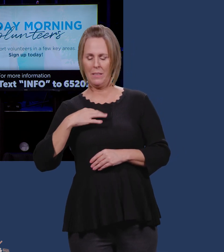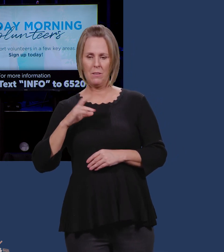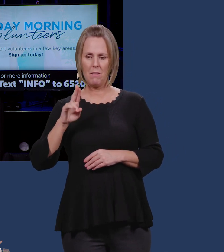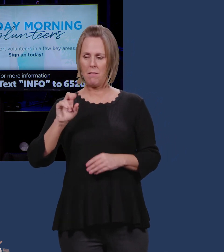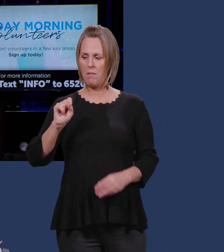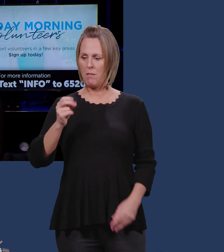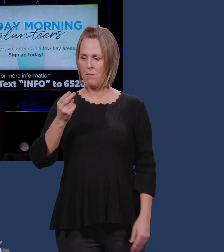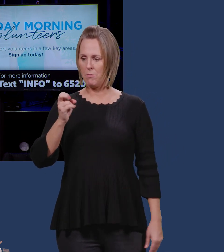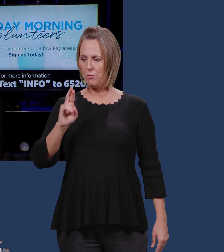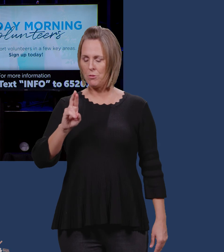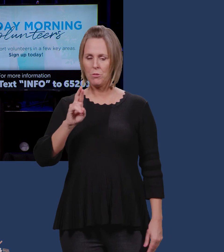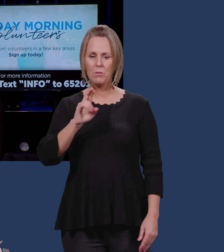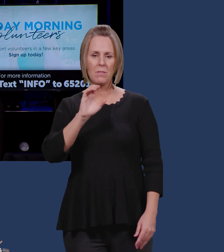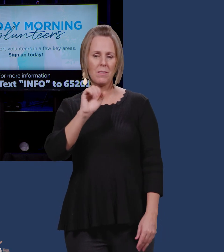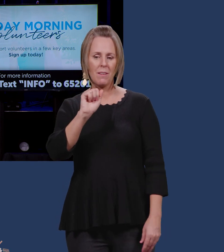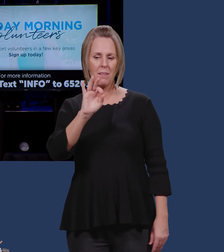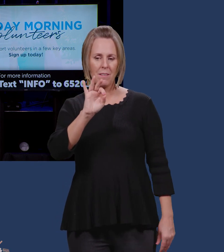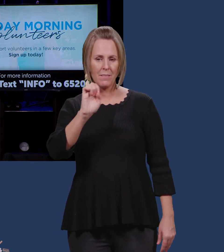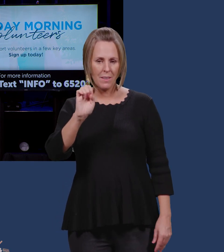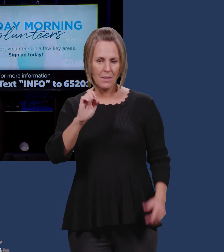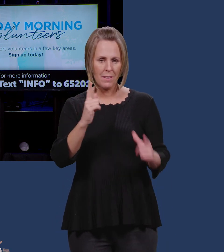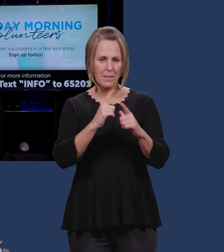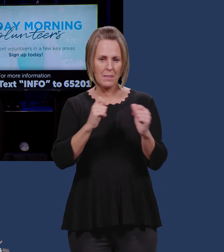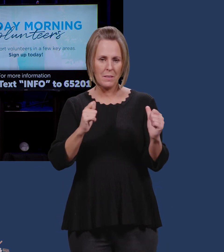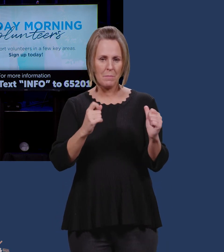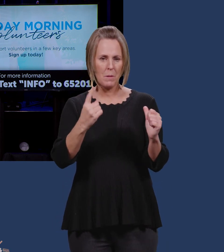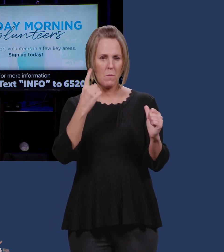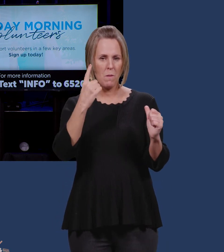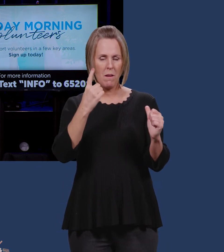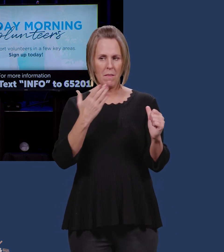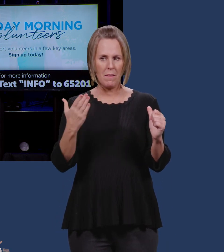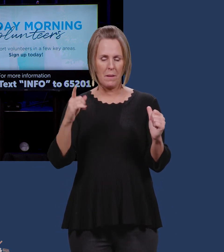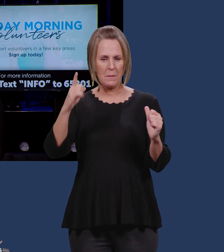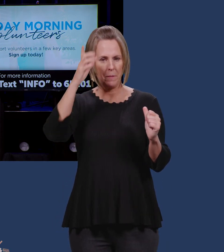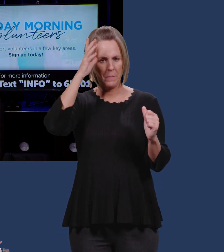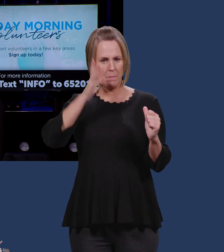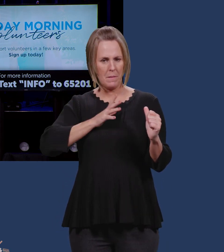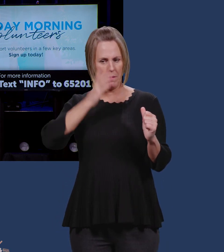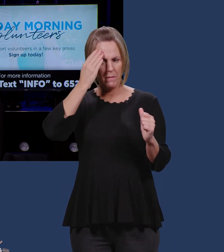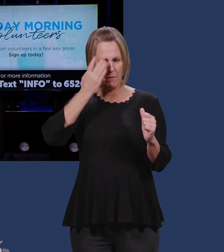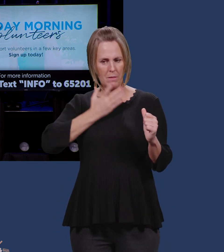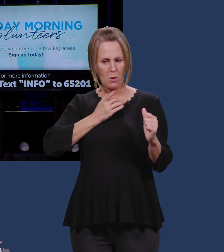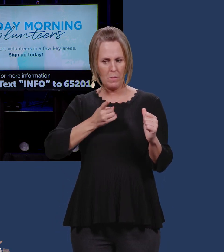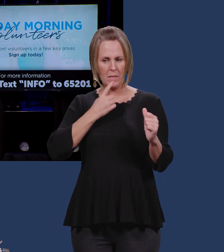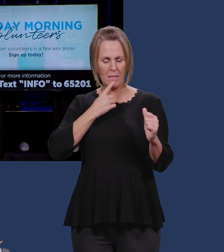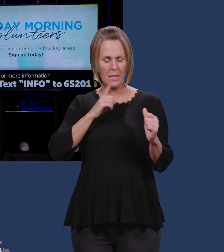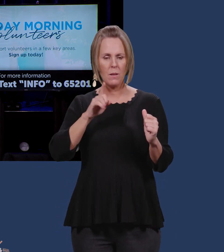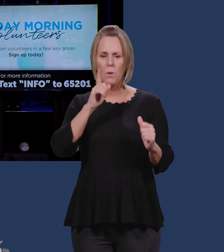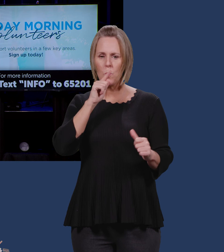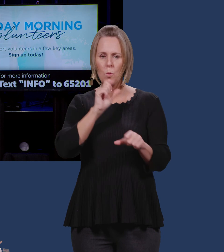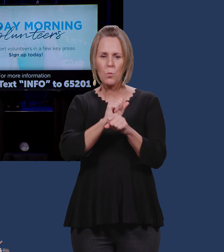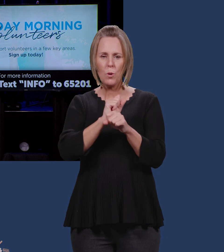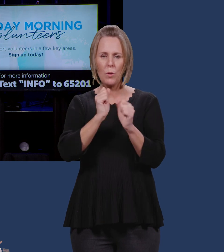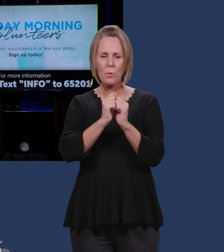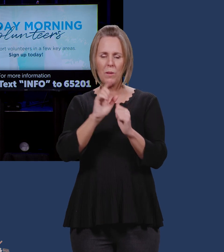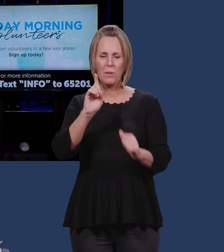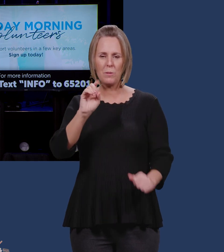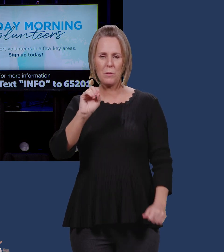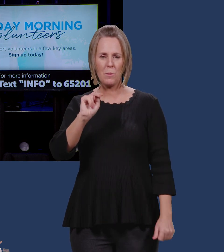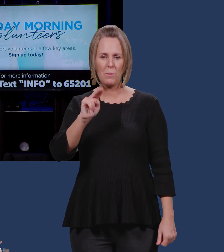ushers and cafe. But here's the thing. The guy told me today we really need the most are donut workers. Now, come on,